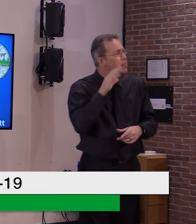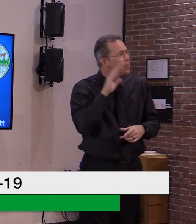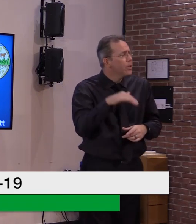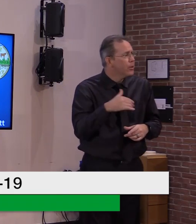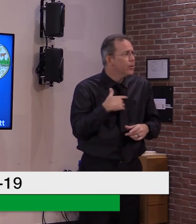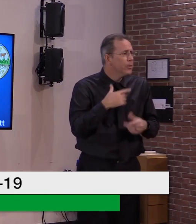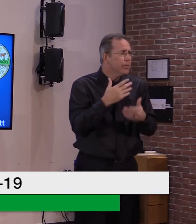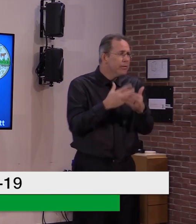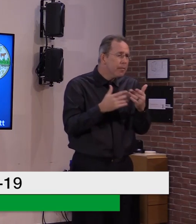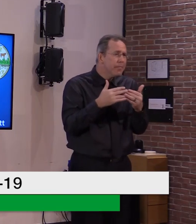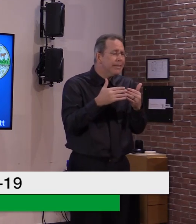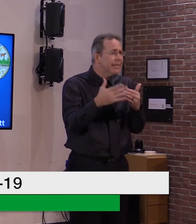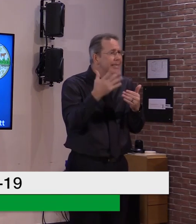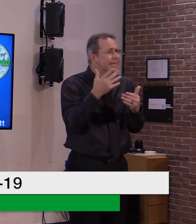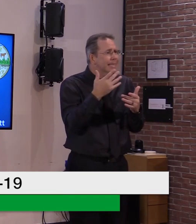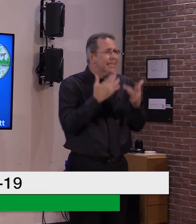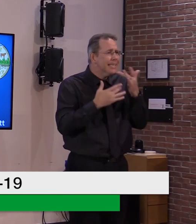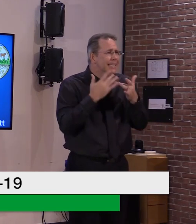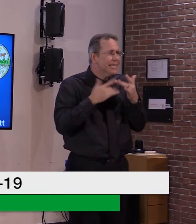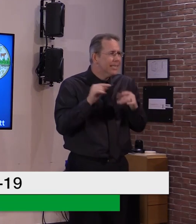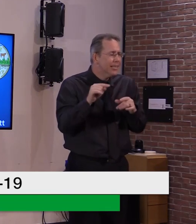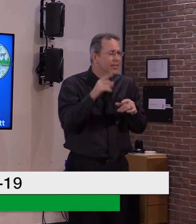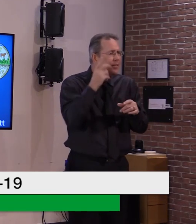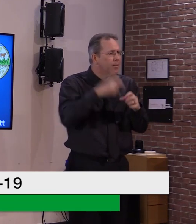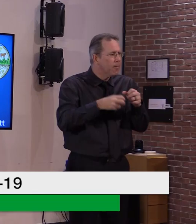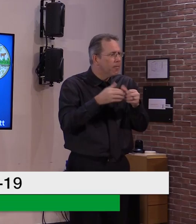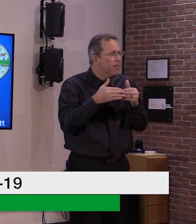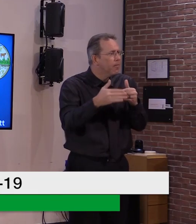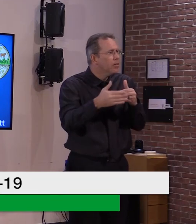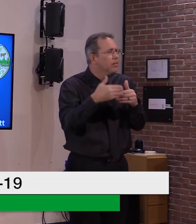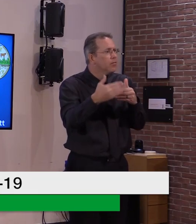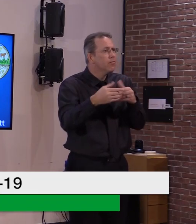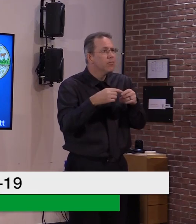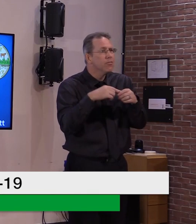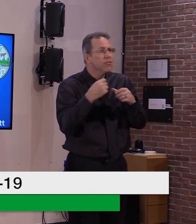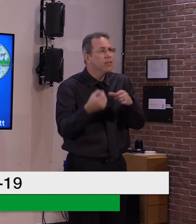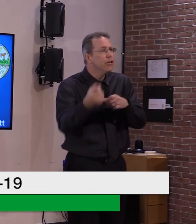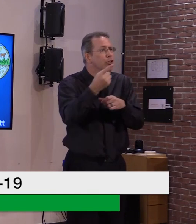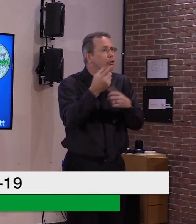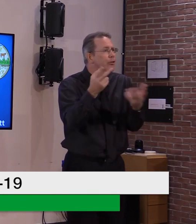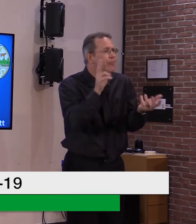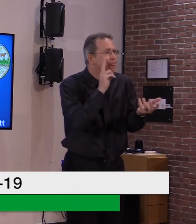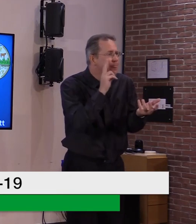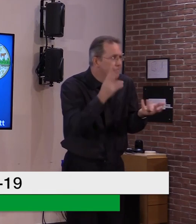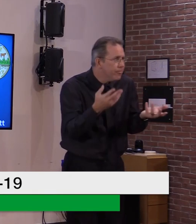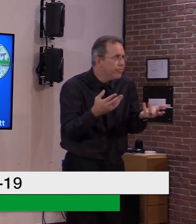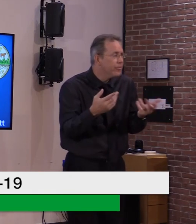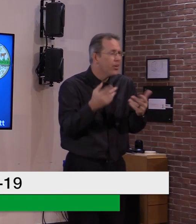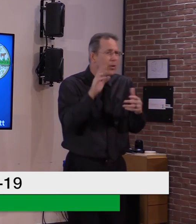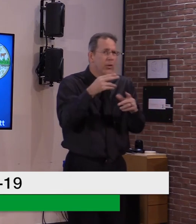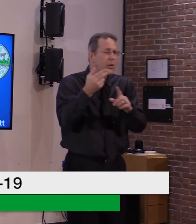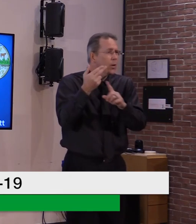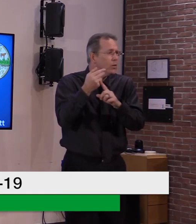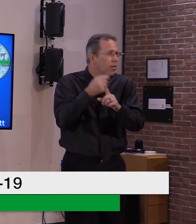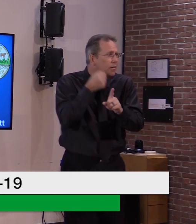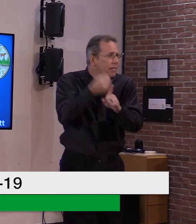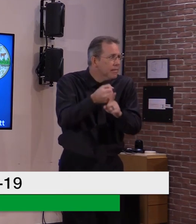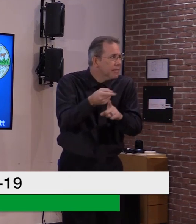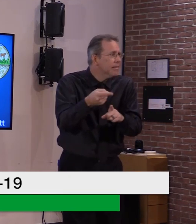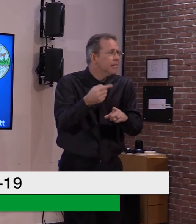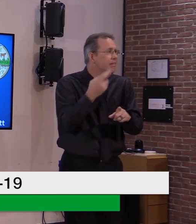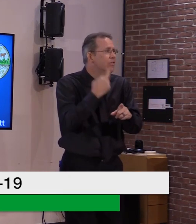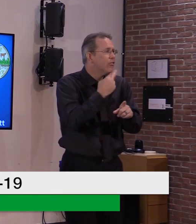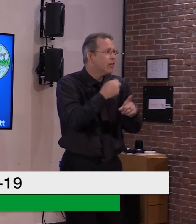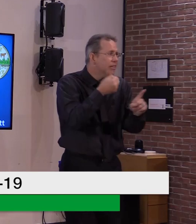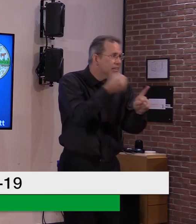so the hospitality sector alone uh has a need of five or six hundred million dollars and uh and we're just we